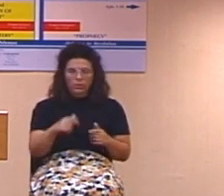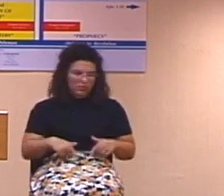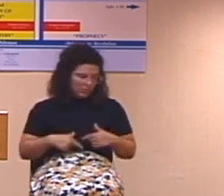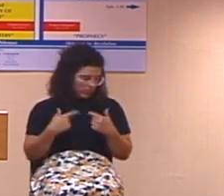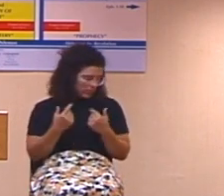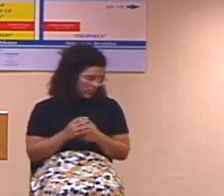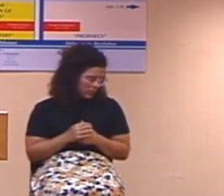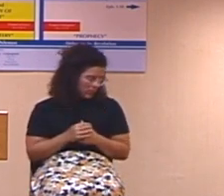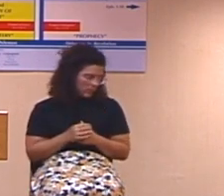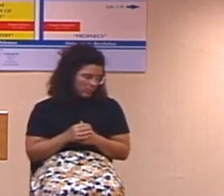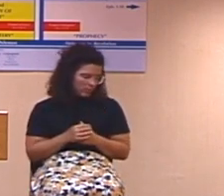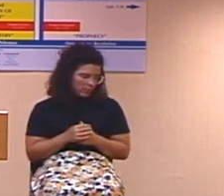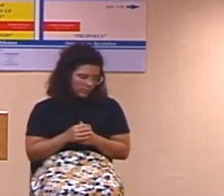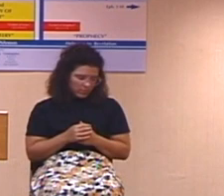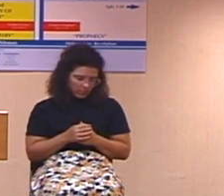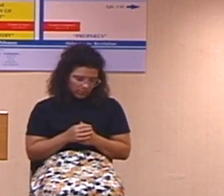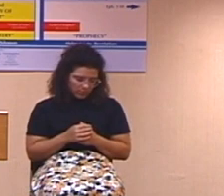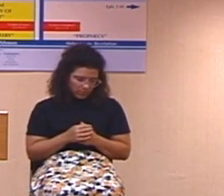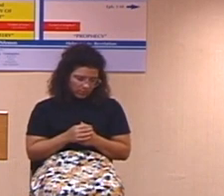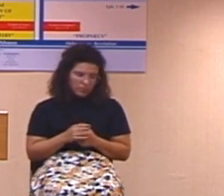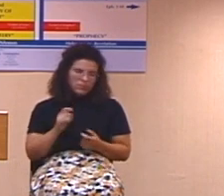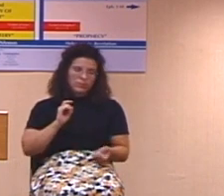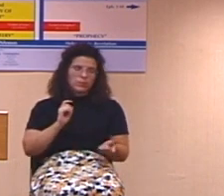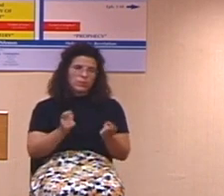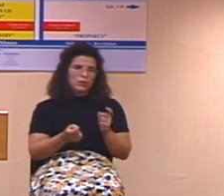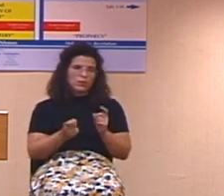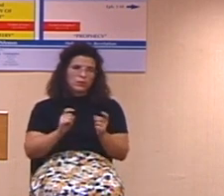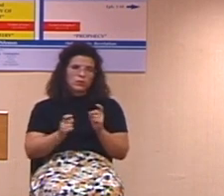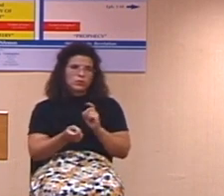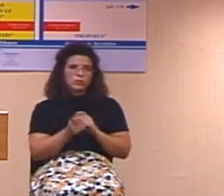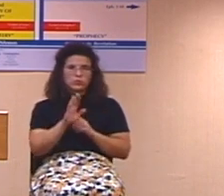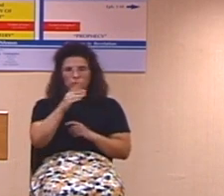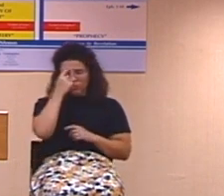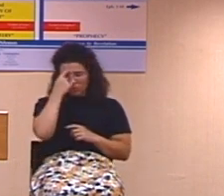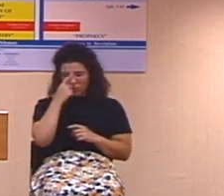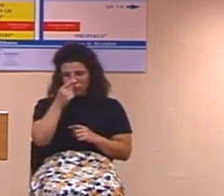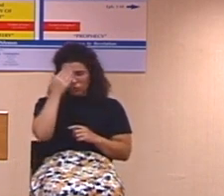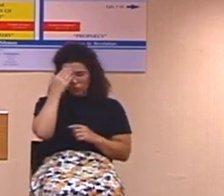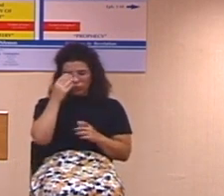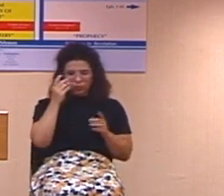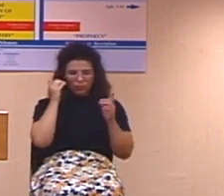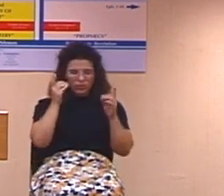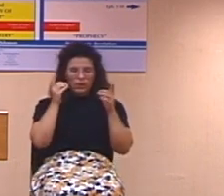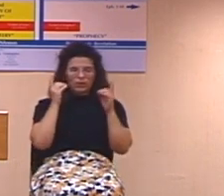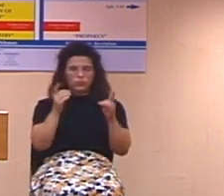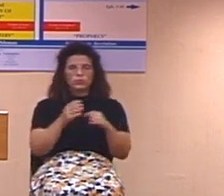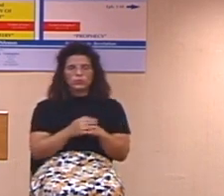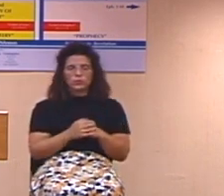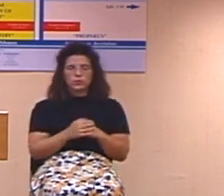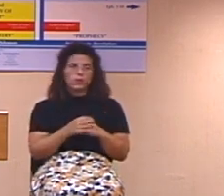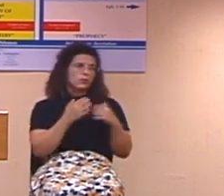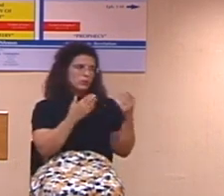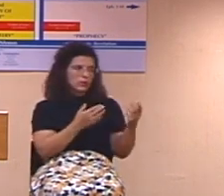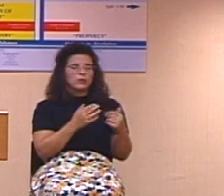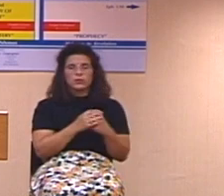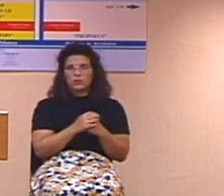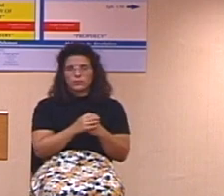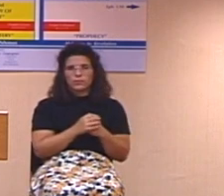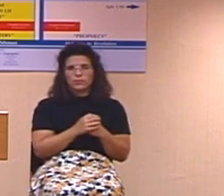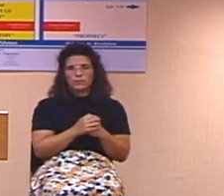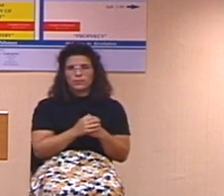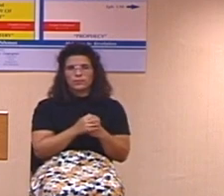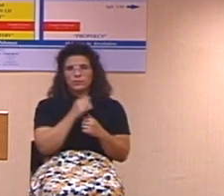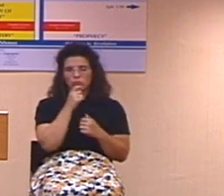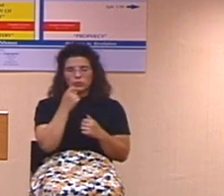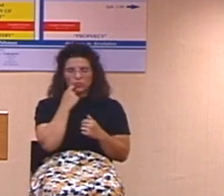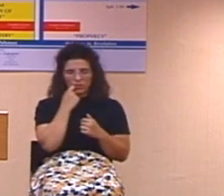folks, is adjusting your thinking. You know the doctrine. It's right there. It's just